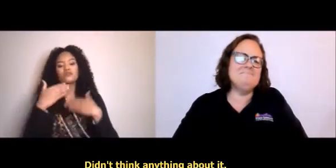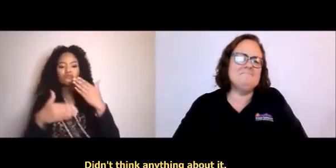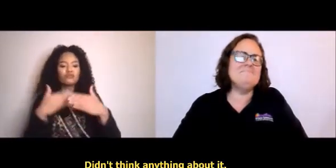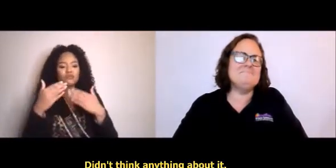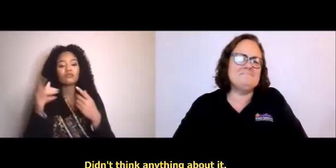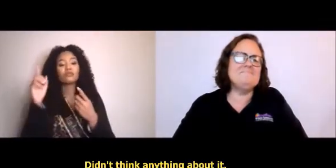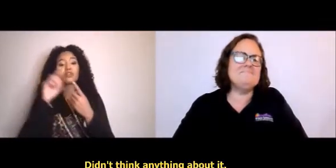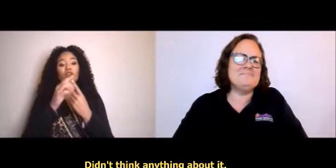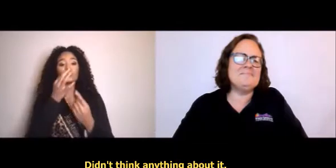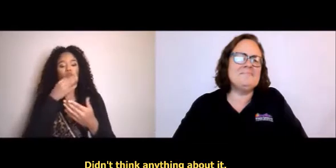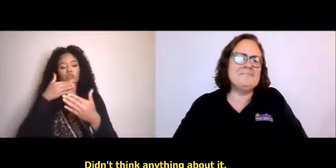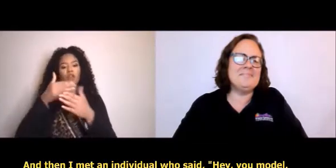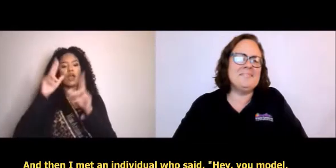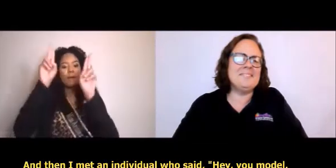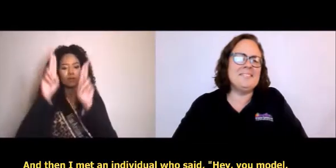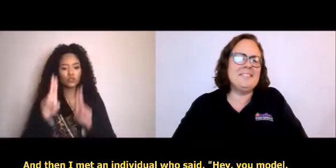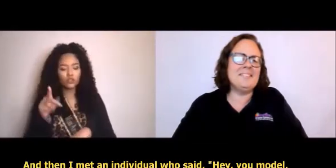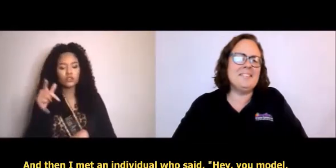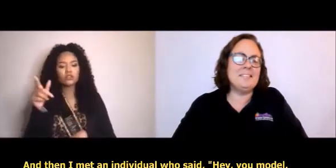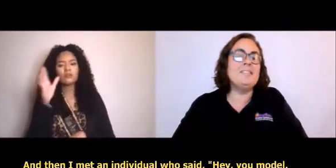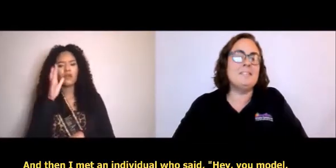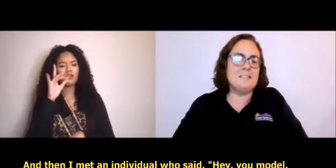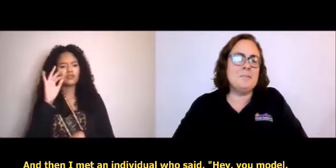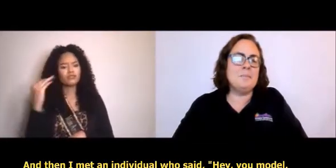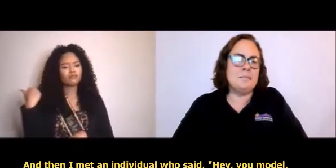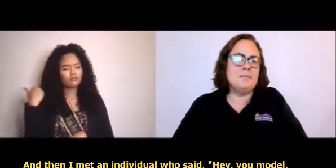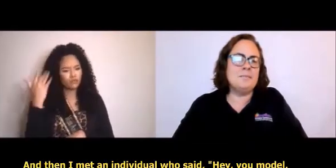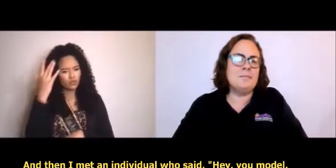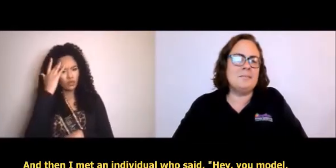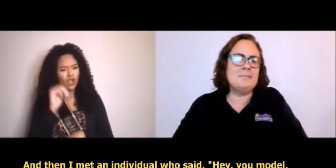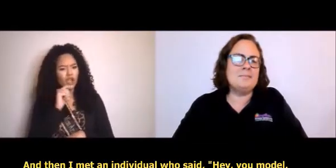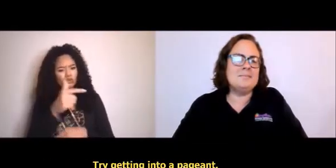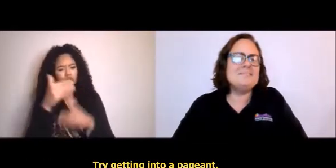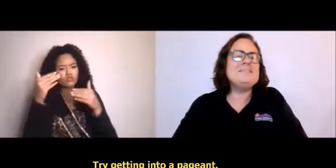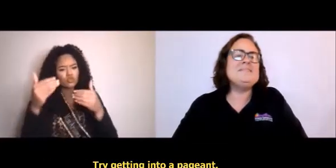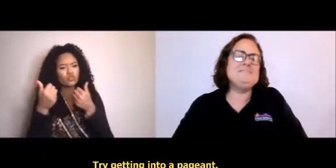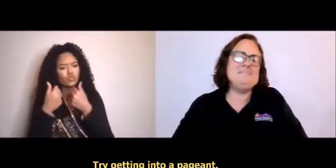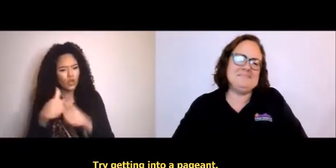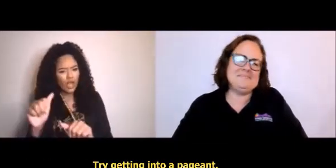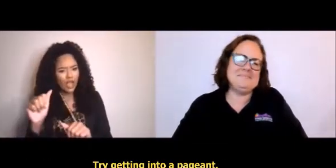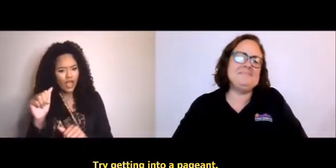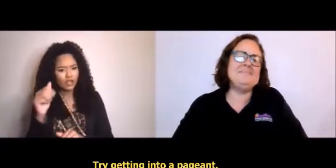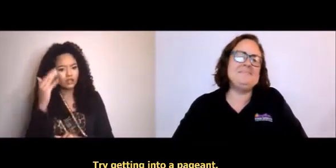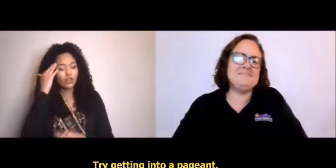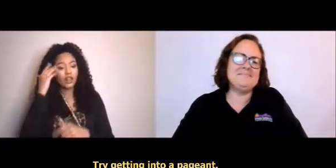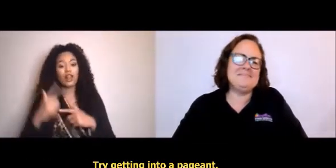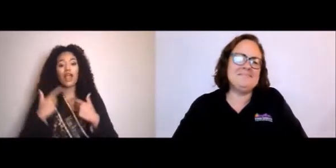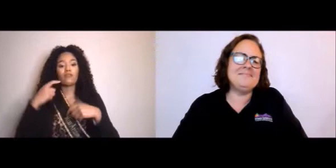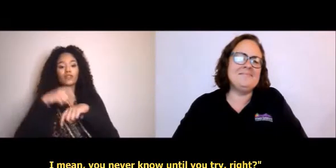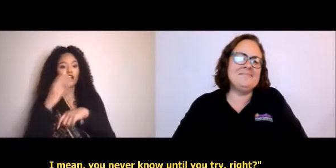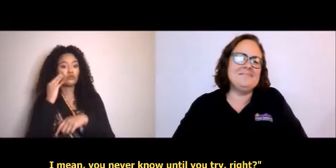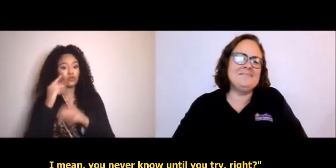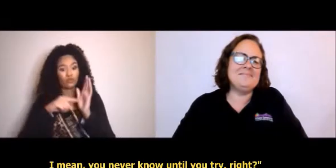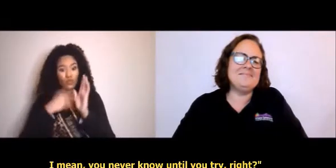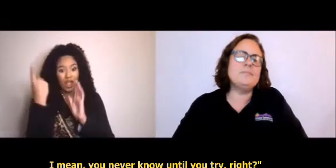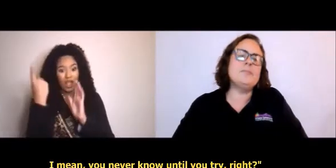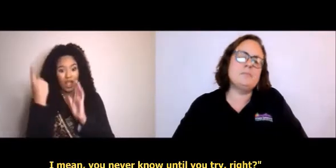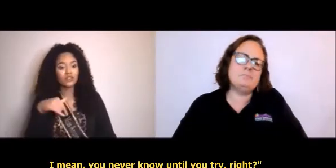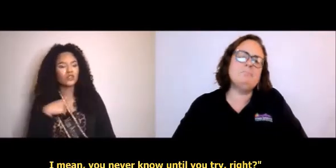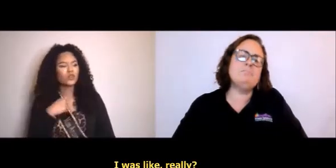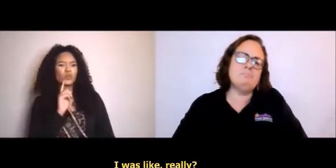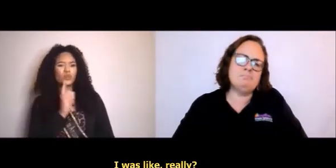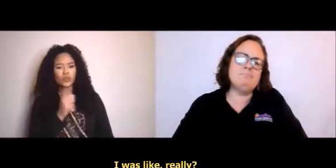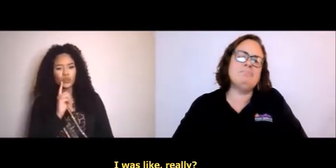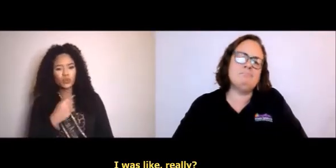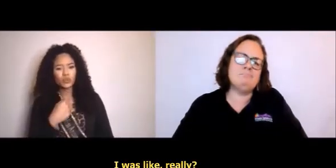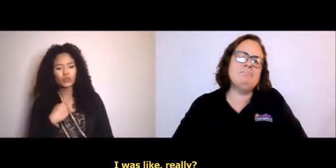anything about it. And then I met an individual who said, hey, you've modeled, try getting into a pageant. I mean, you never know until you